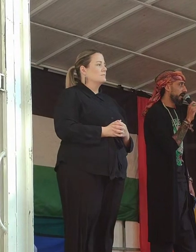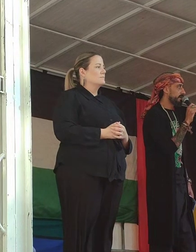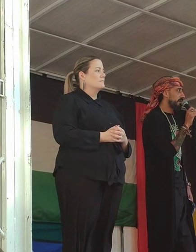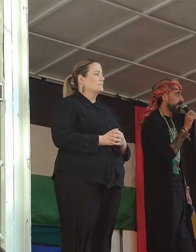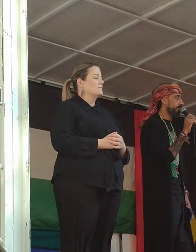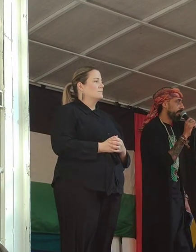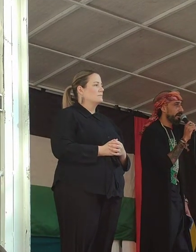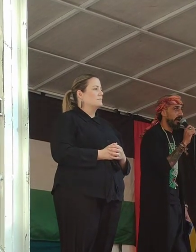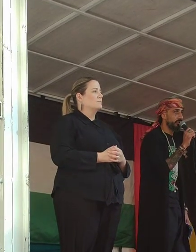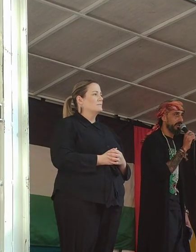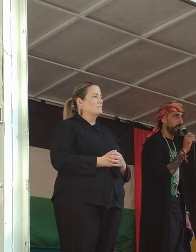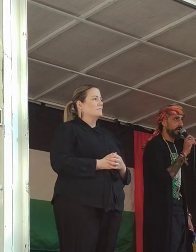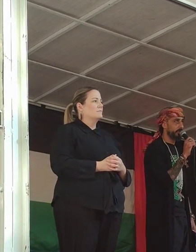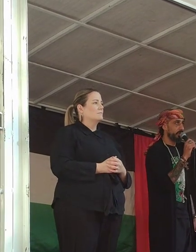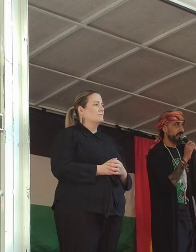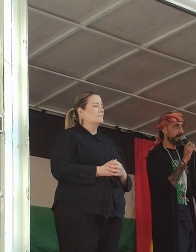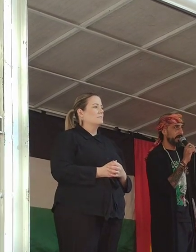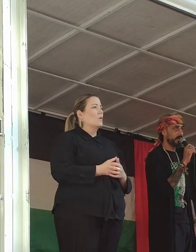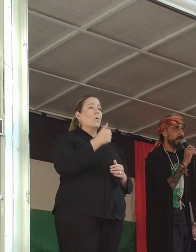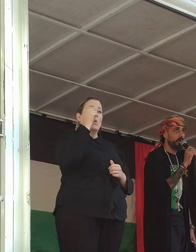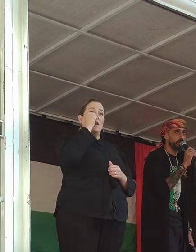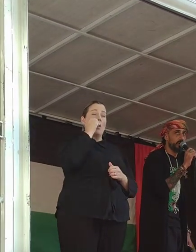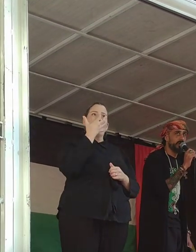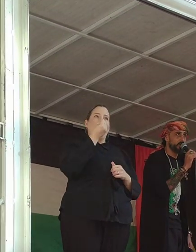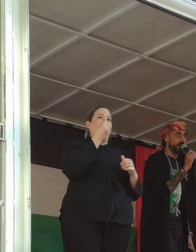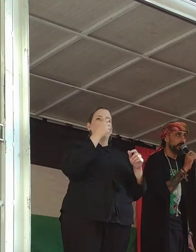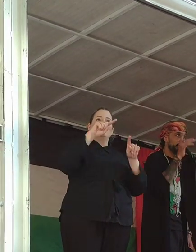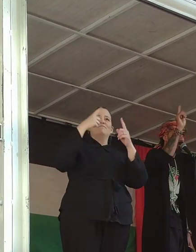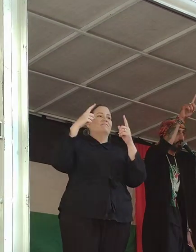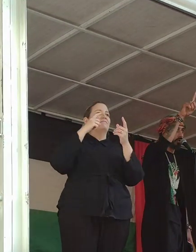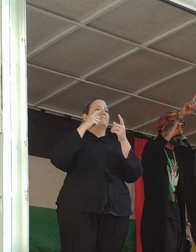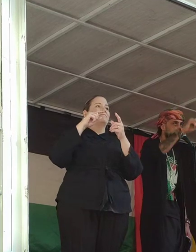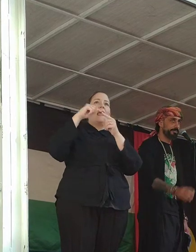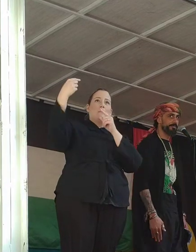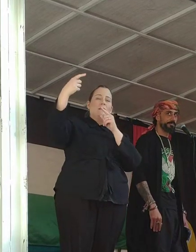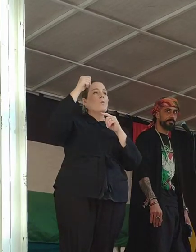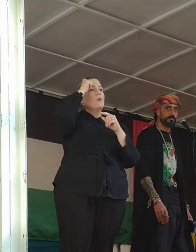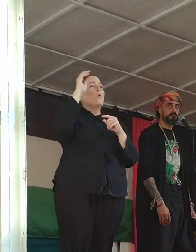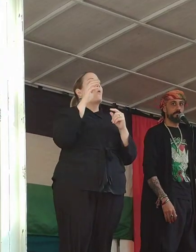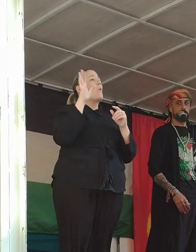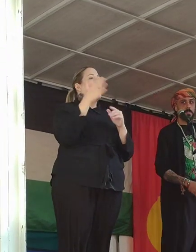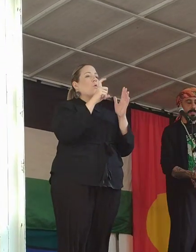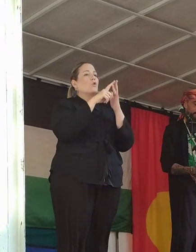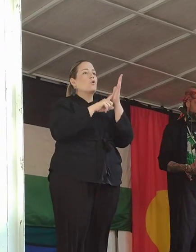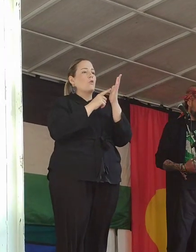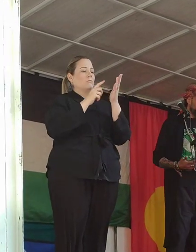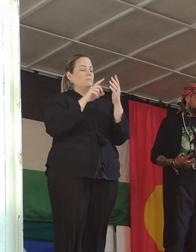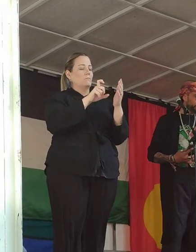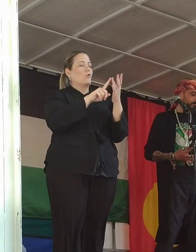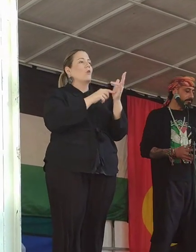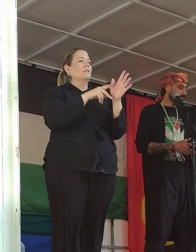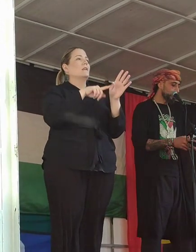no colony will last, doesn't matter how long they will last, because at the end of the day, all colonies will fall.